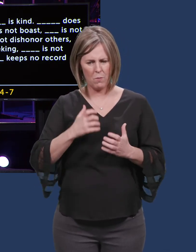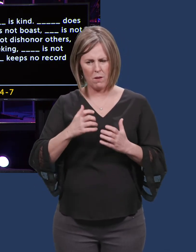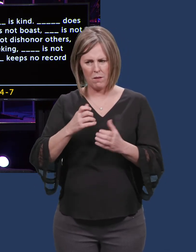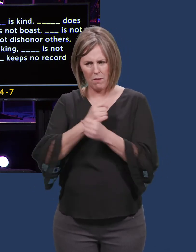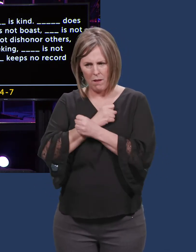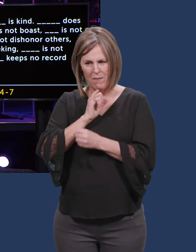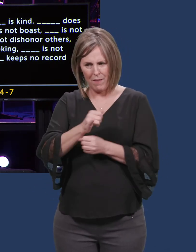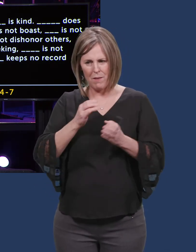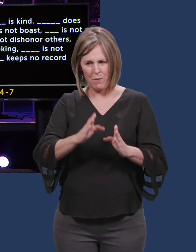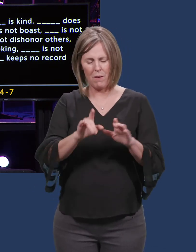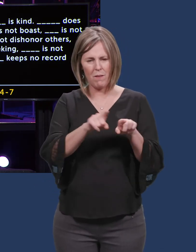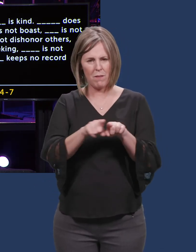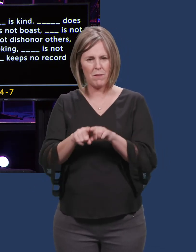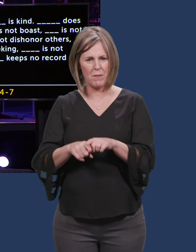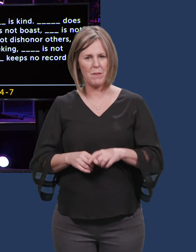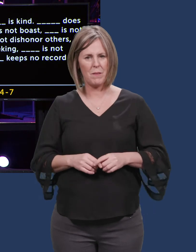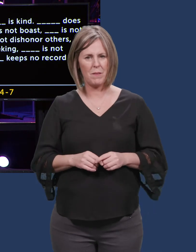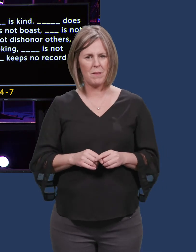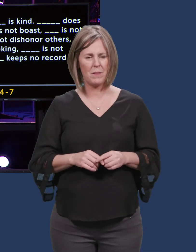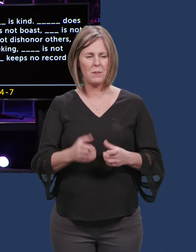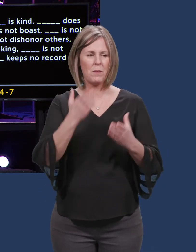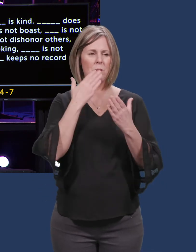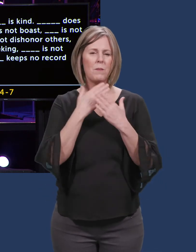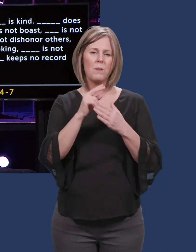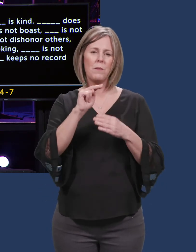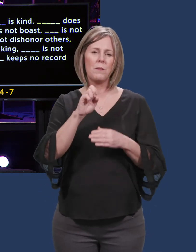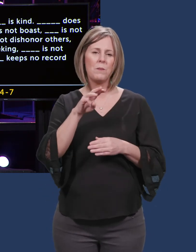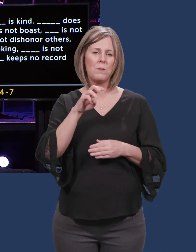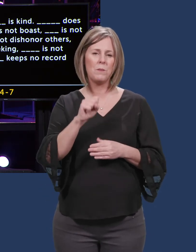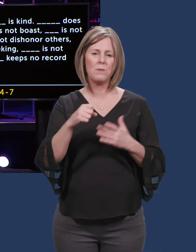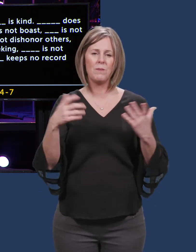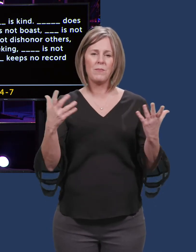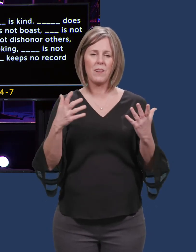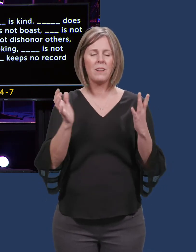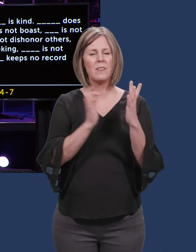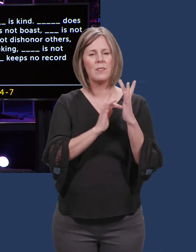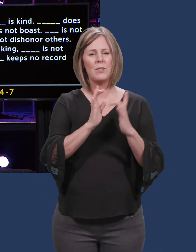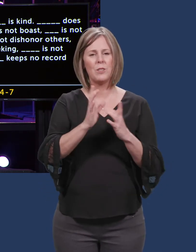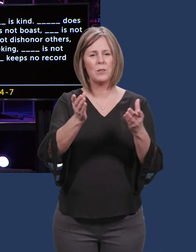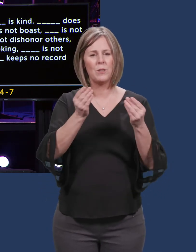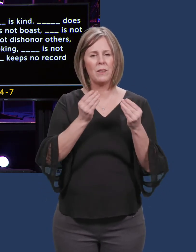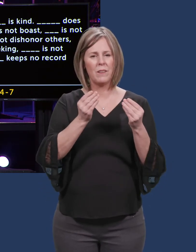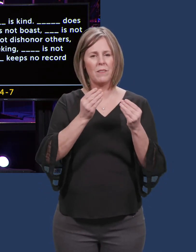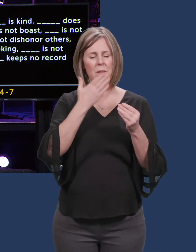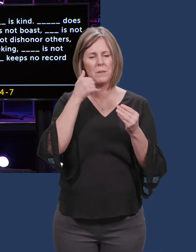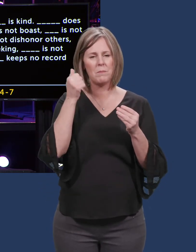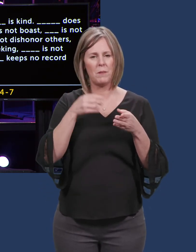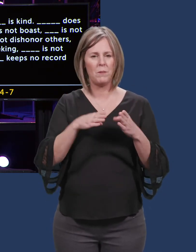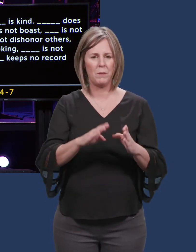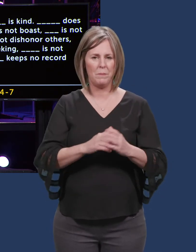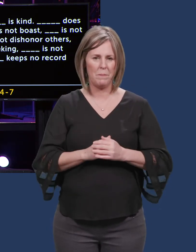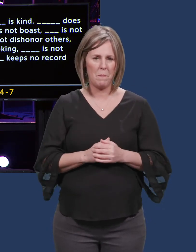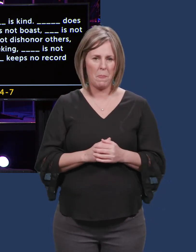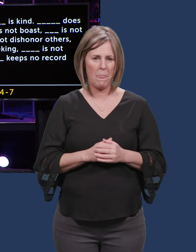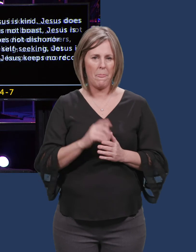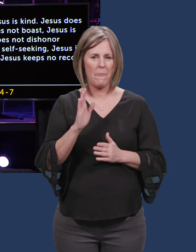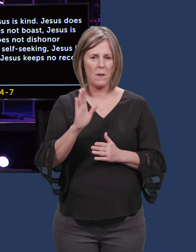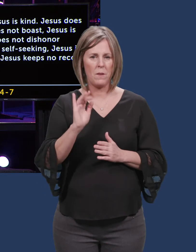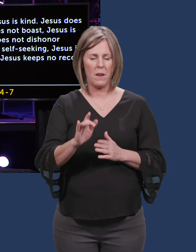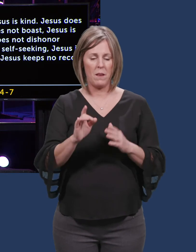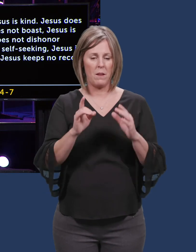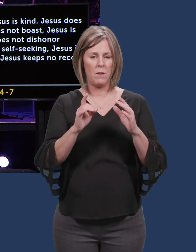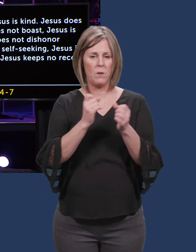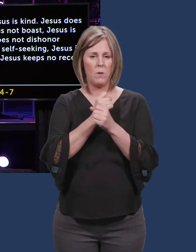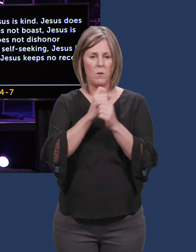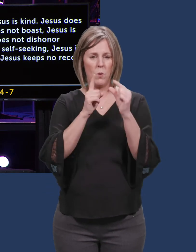this. So the good news is that Jesus gives us a better way. Because let's replace love